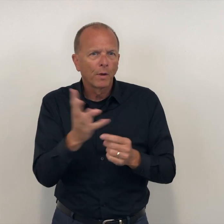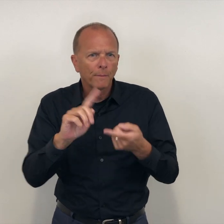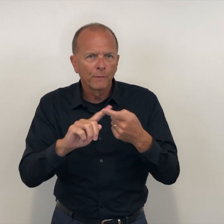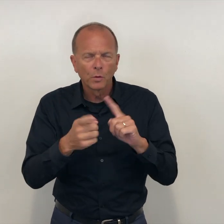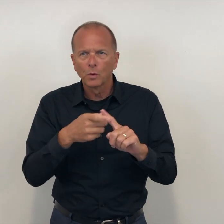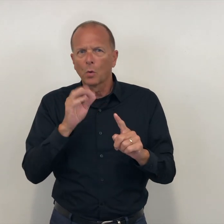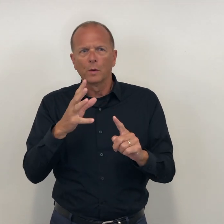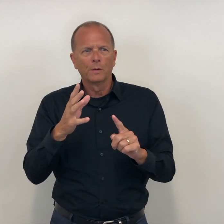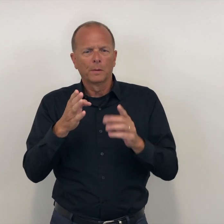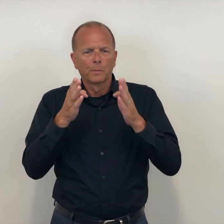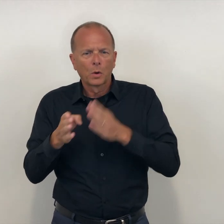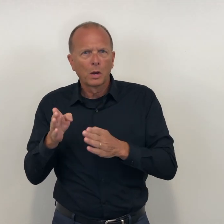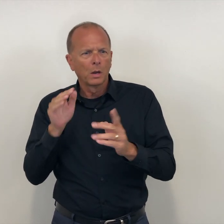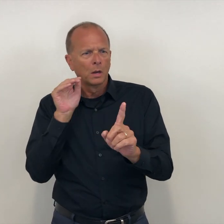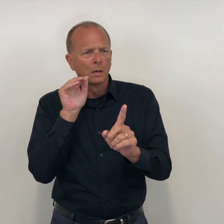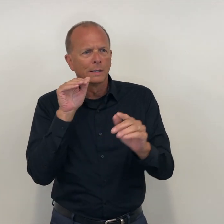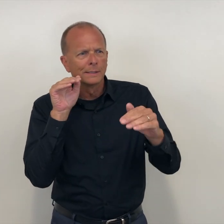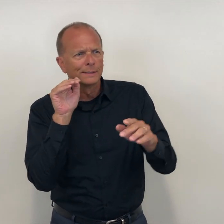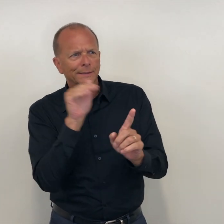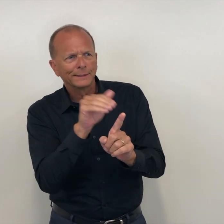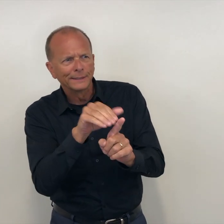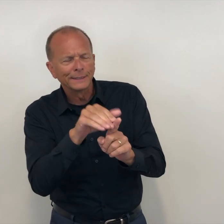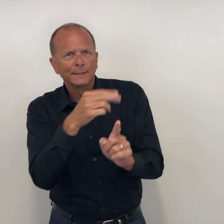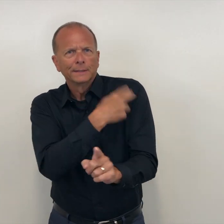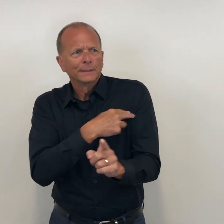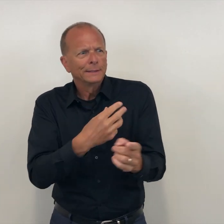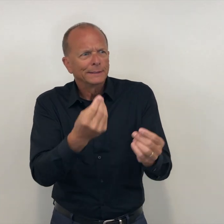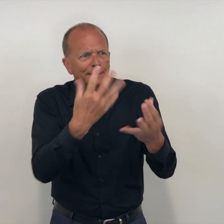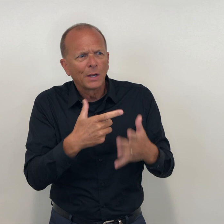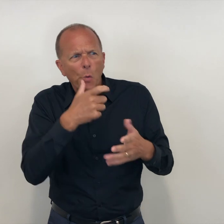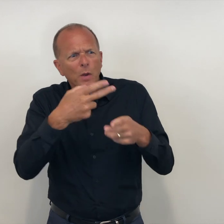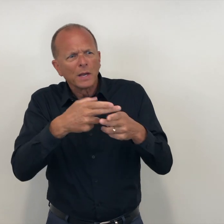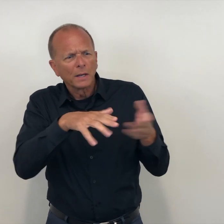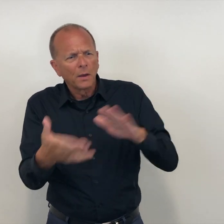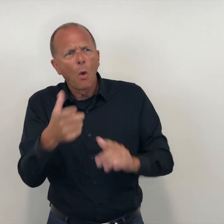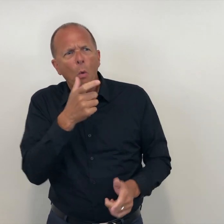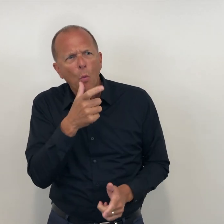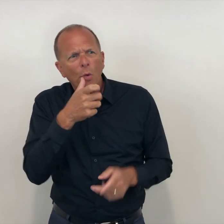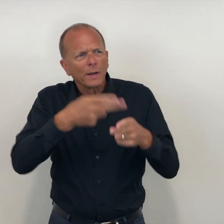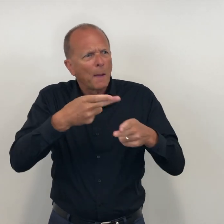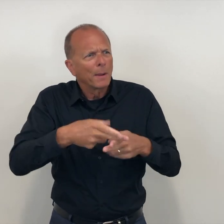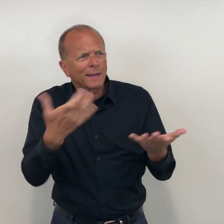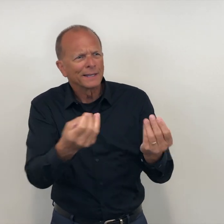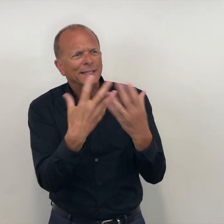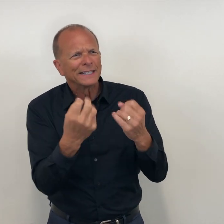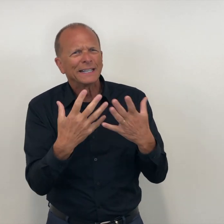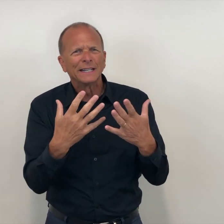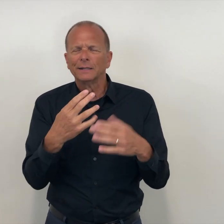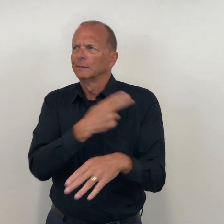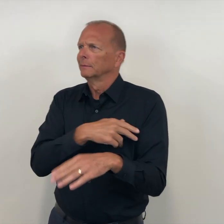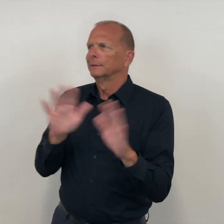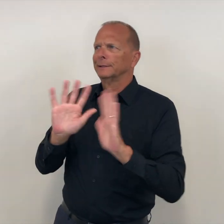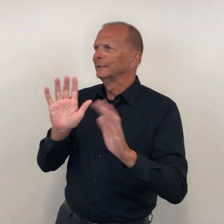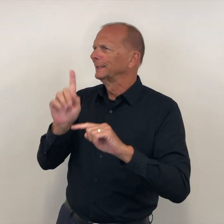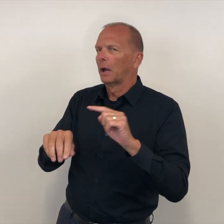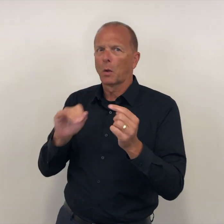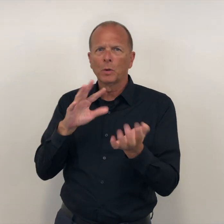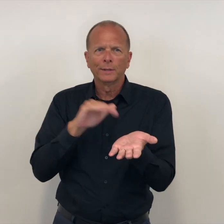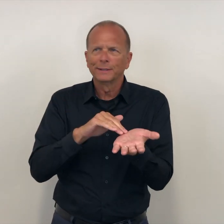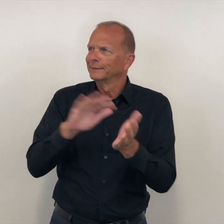individuals attempting to contact hospitals to obtain the names of patients who have died. However, the hospital staff is not